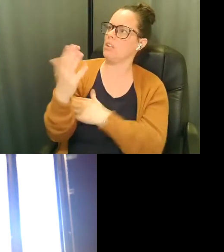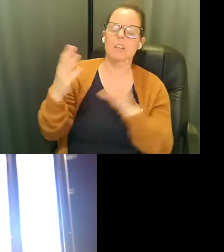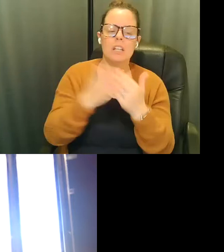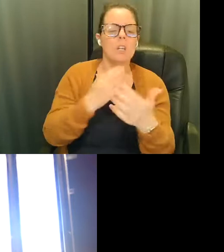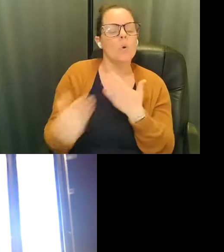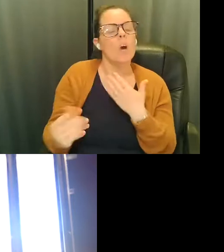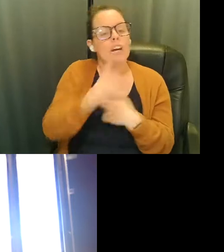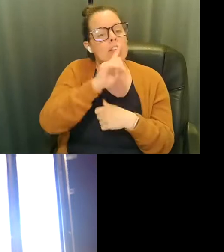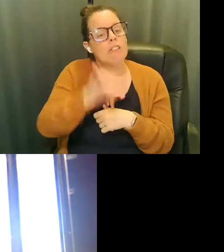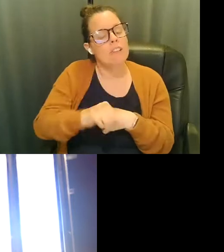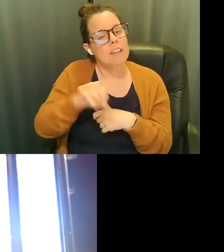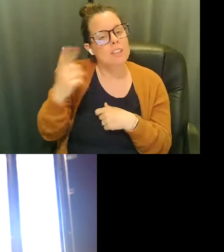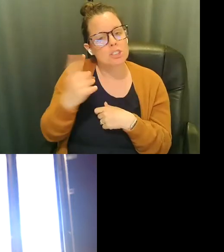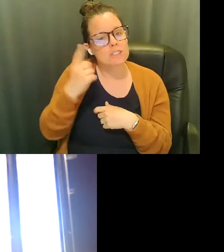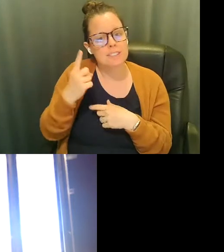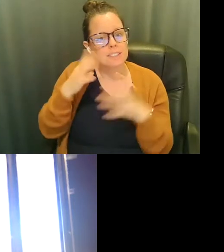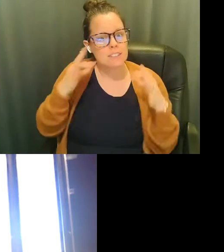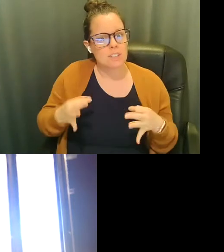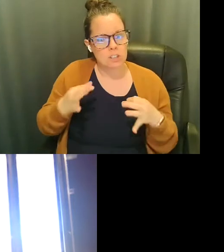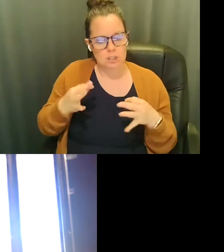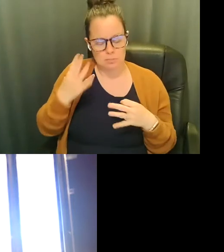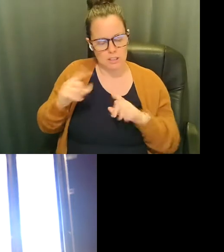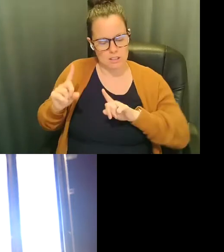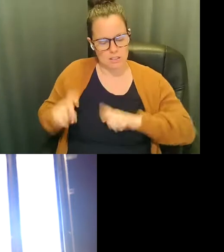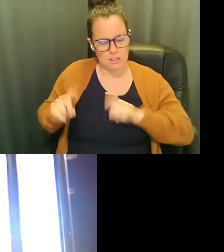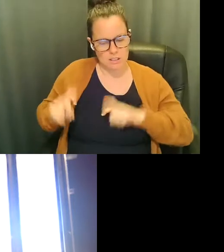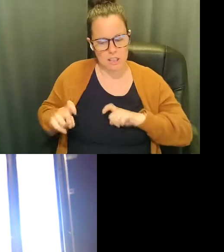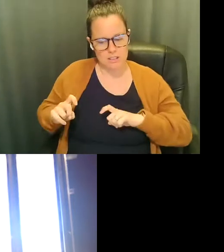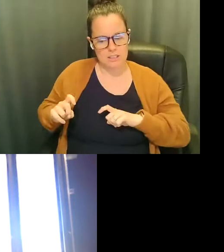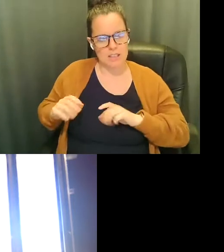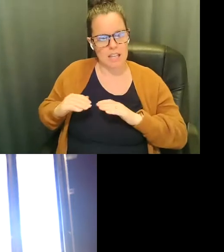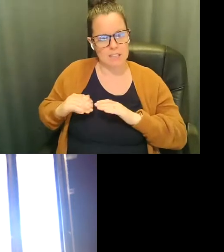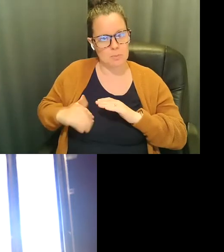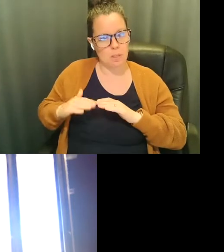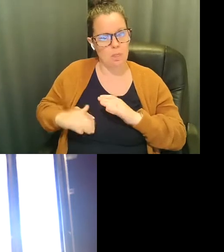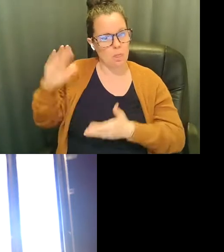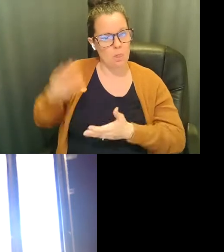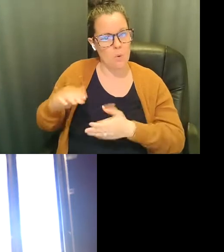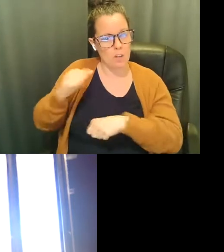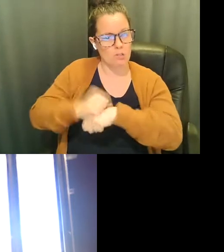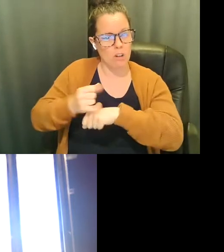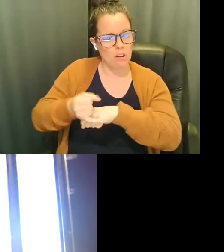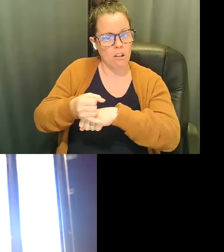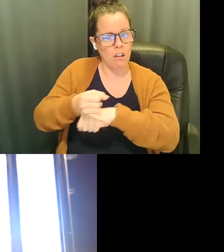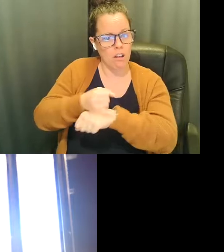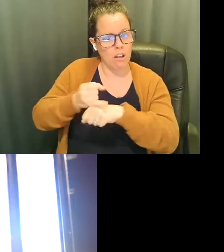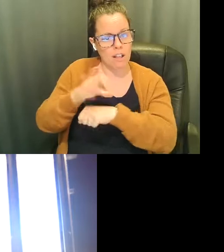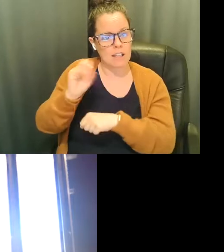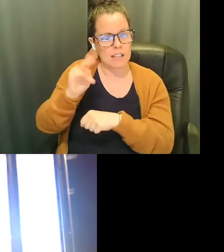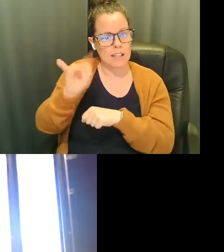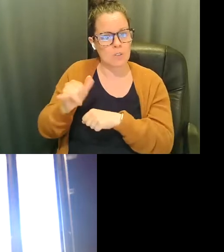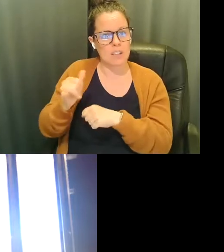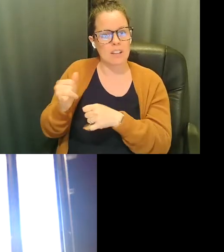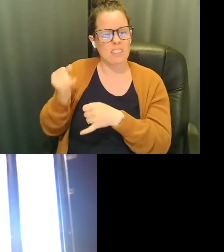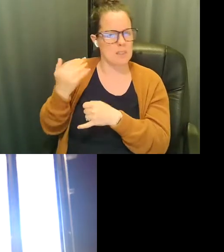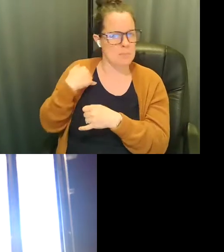really just a matter of the testing has been lower in Rock Island County the last few times the test site has been